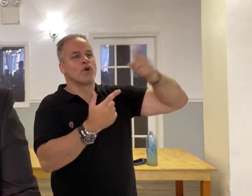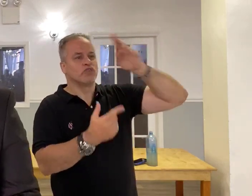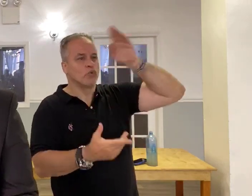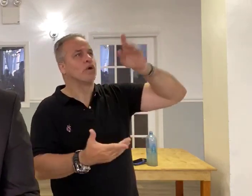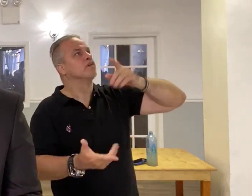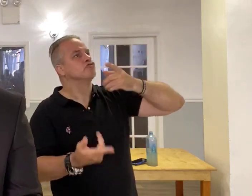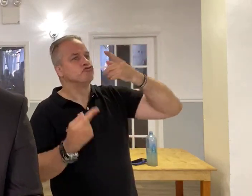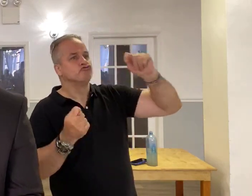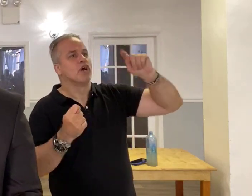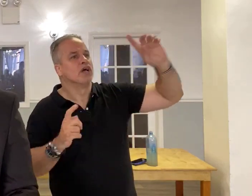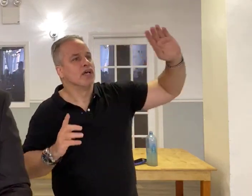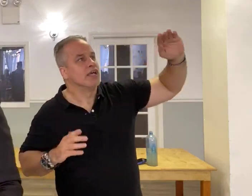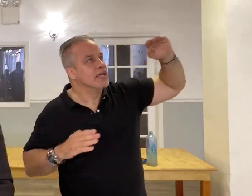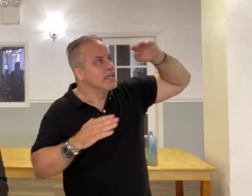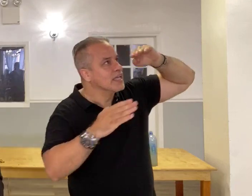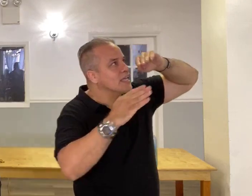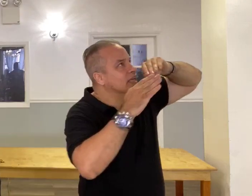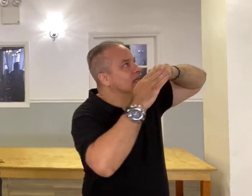balance.